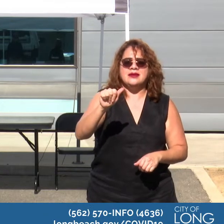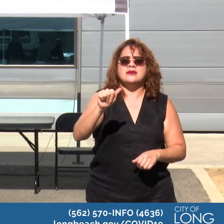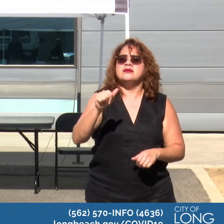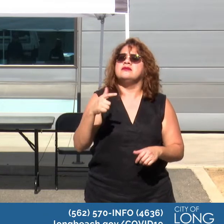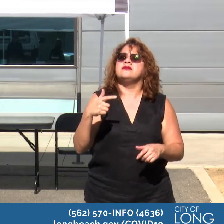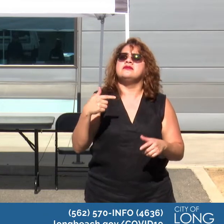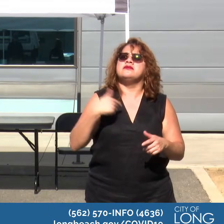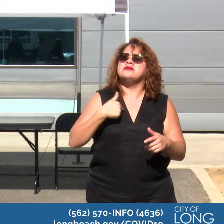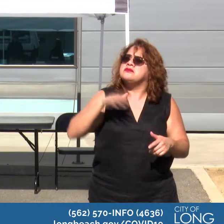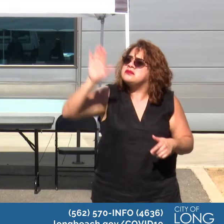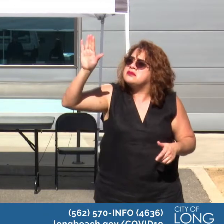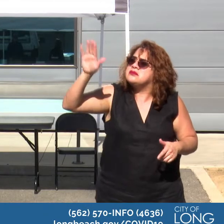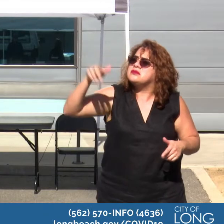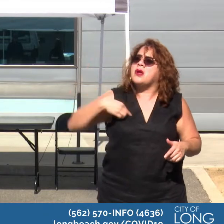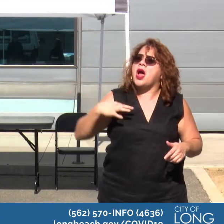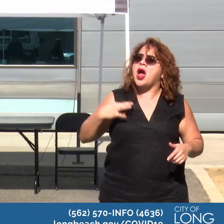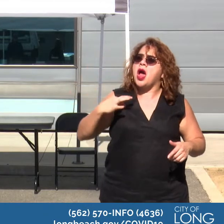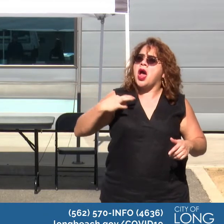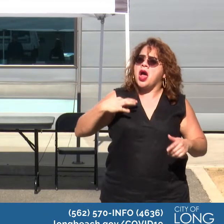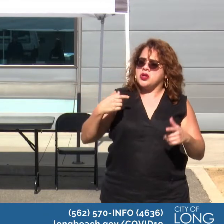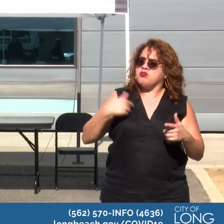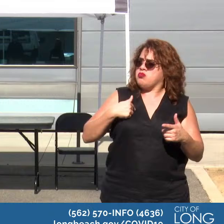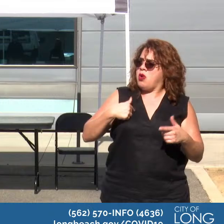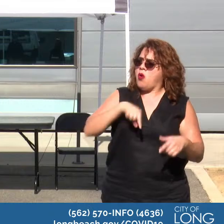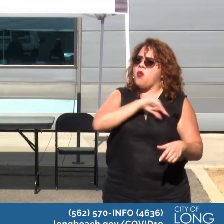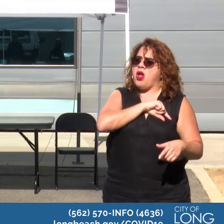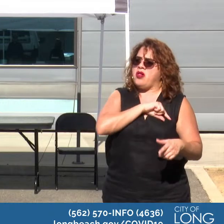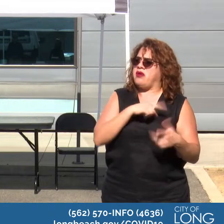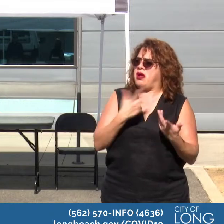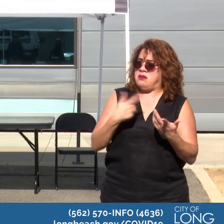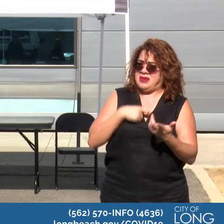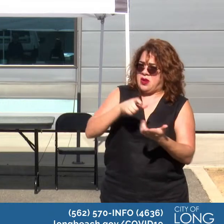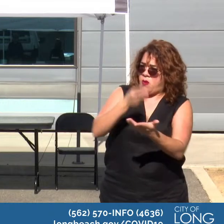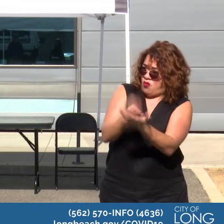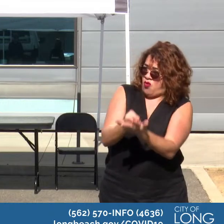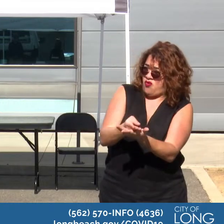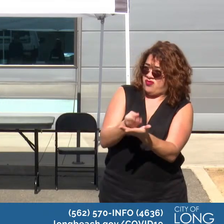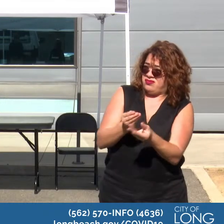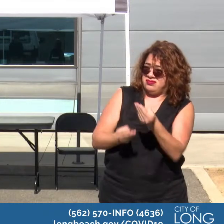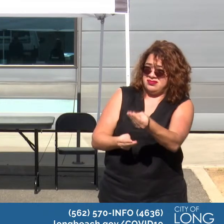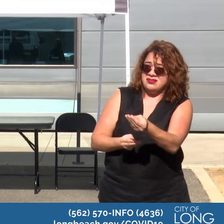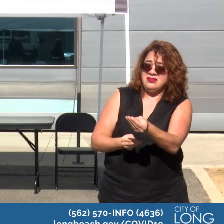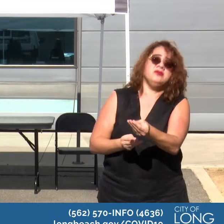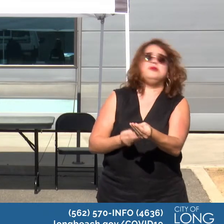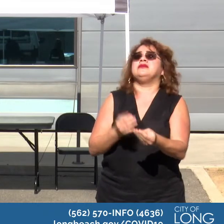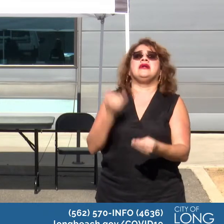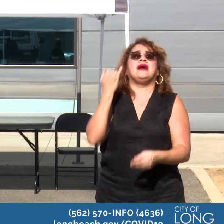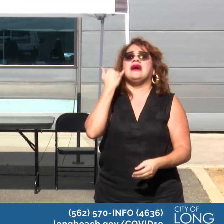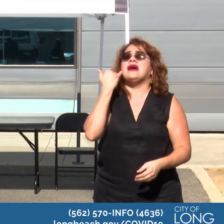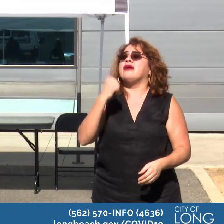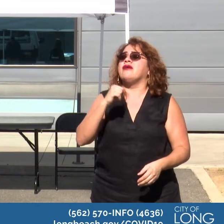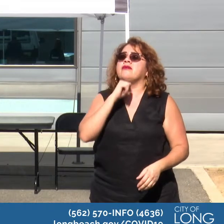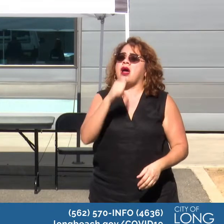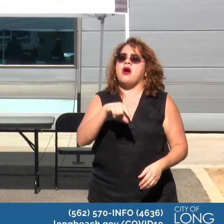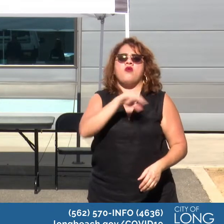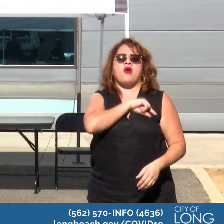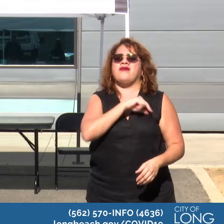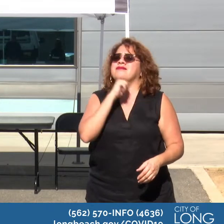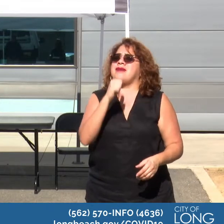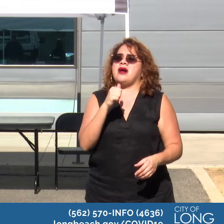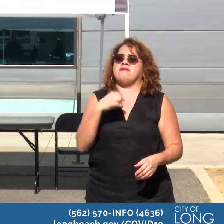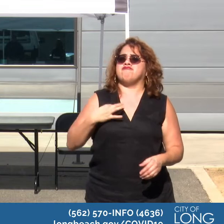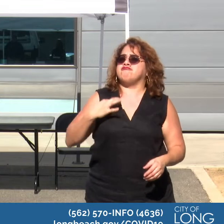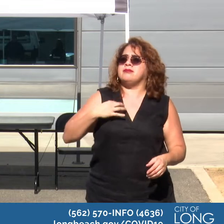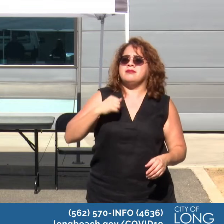of documentation? And what measures are in place to prevent people who are not eligible from cutting in line? Yeah, so we ask